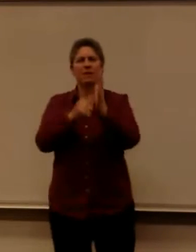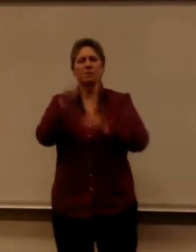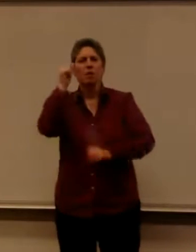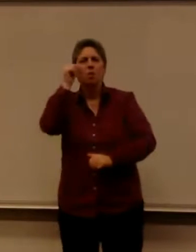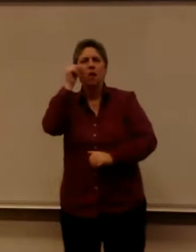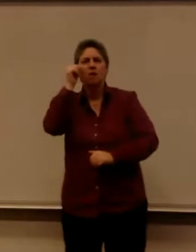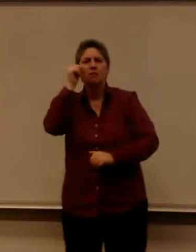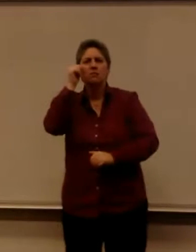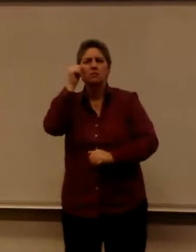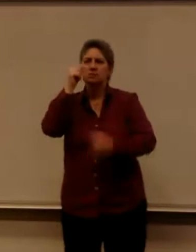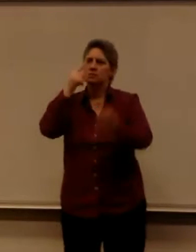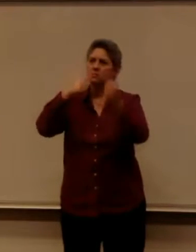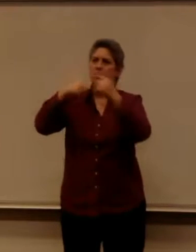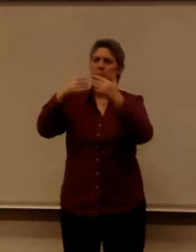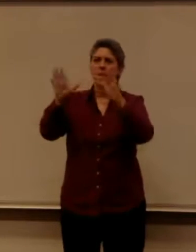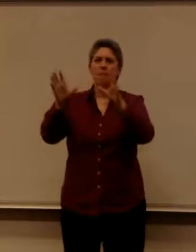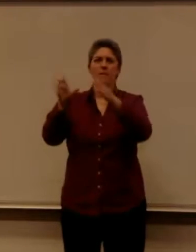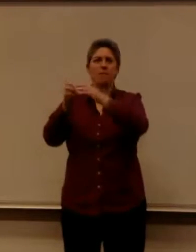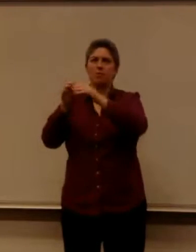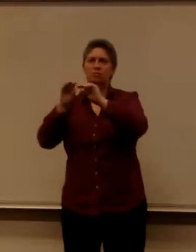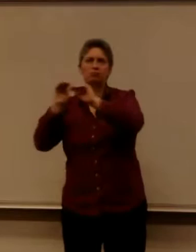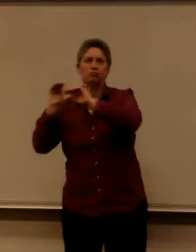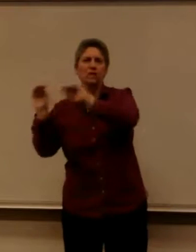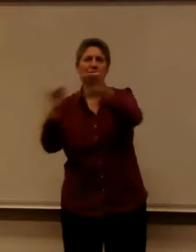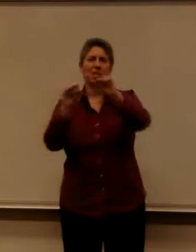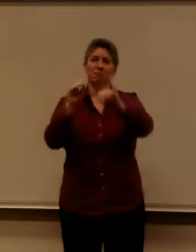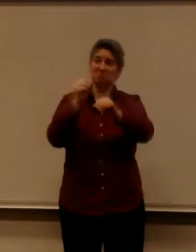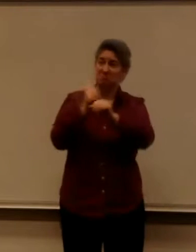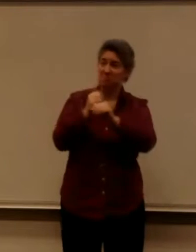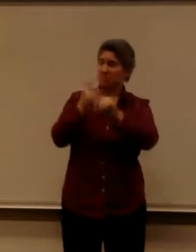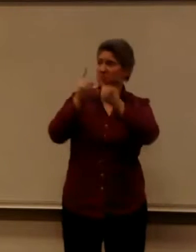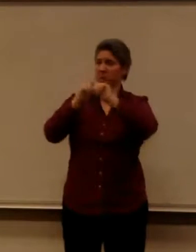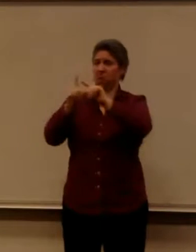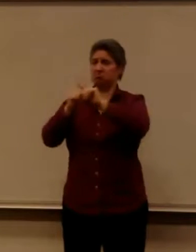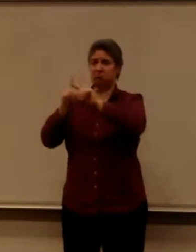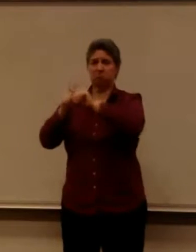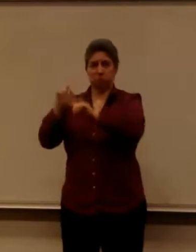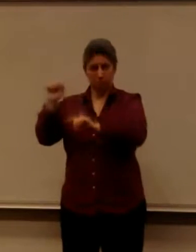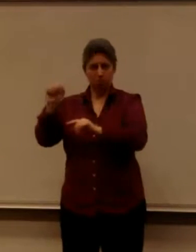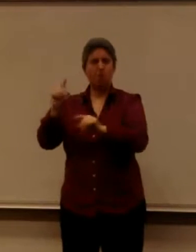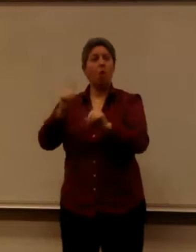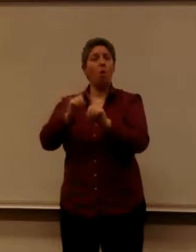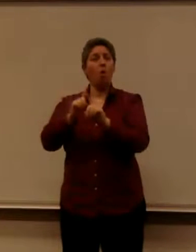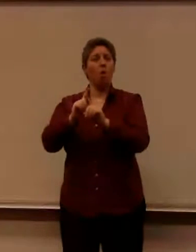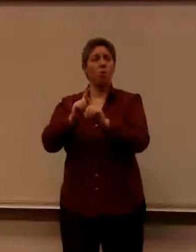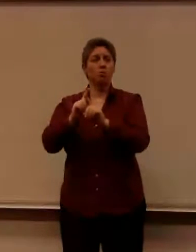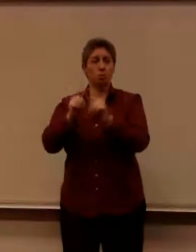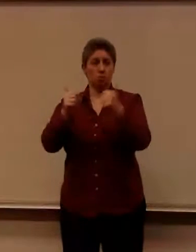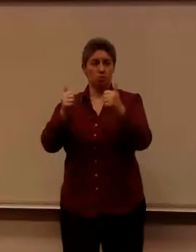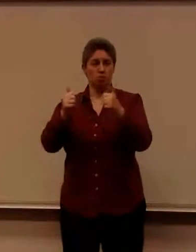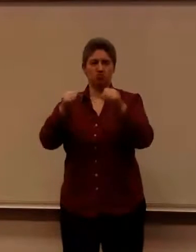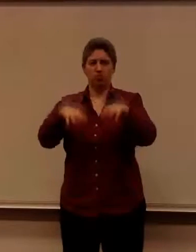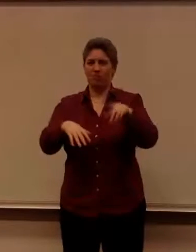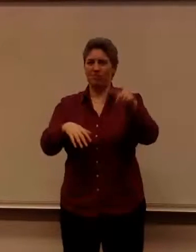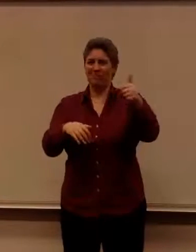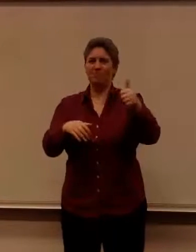really are to provide ESL awareness to the public bodies and authorities, so that means things like training